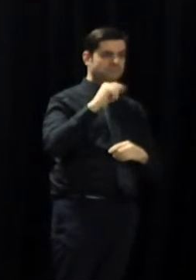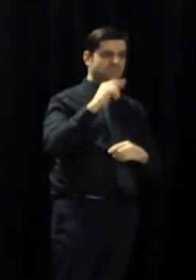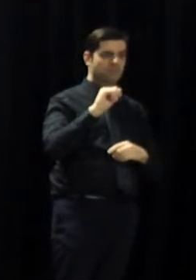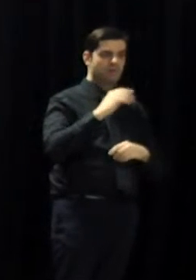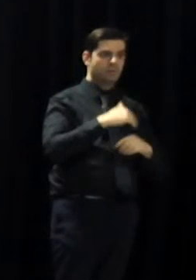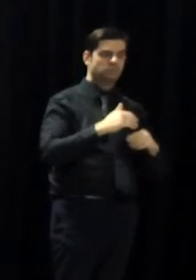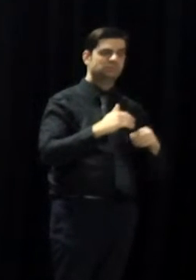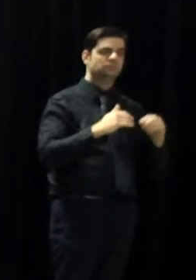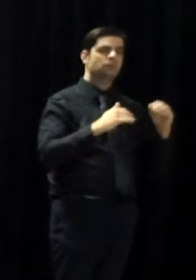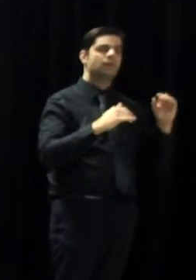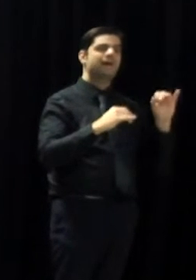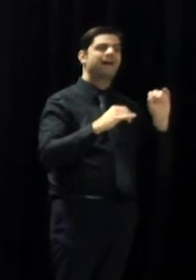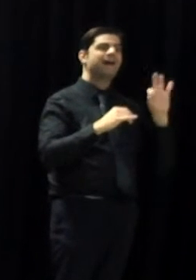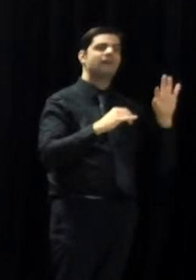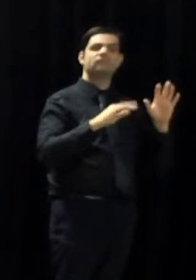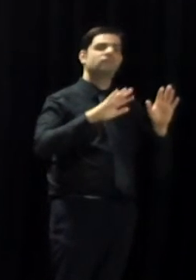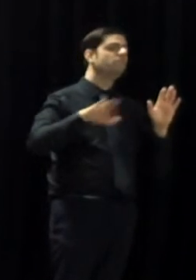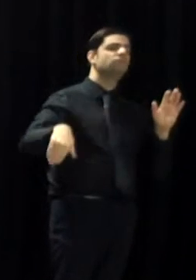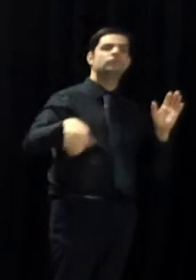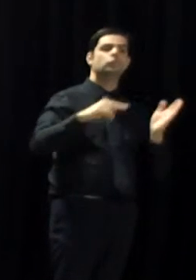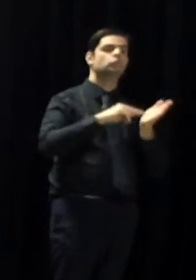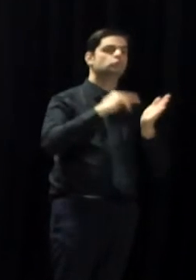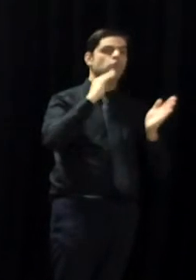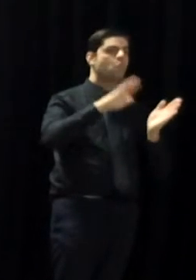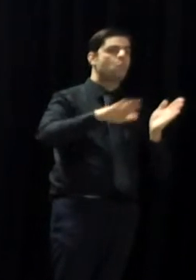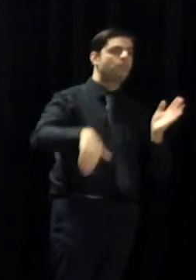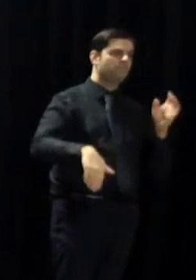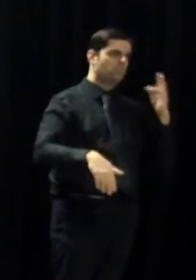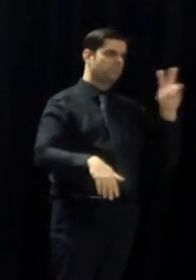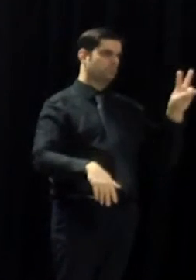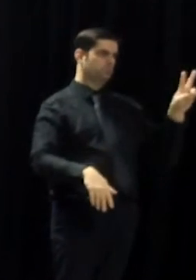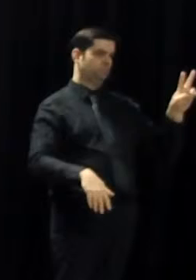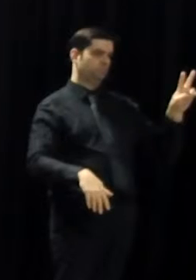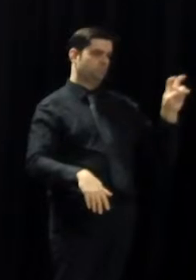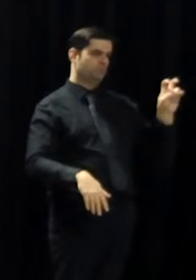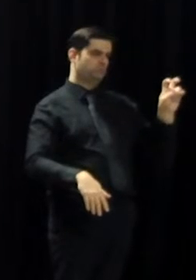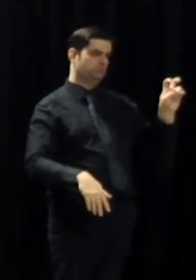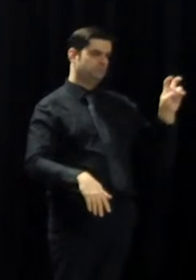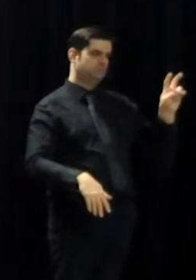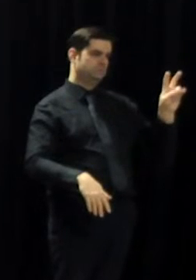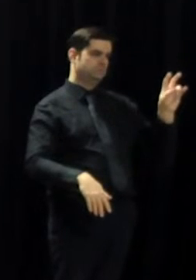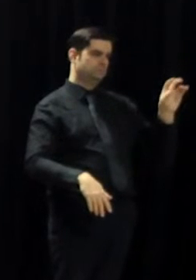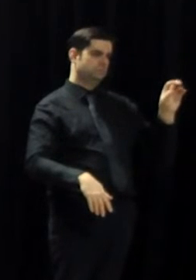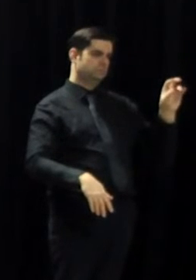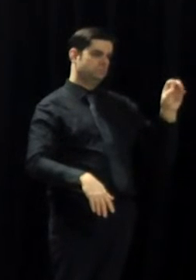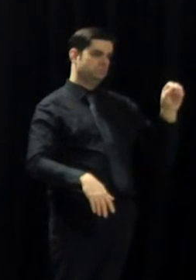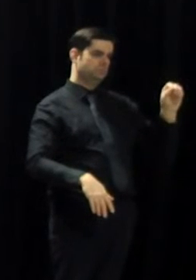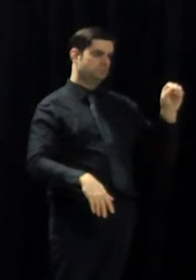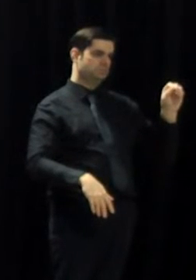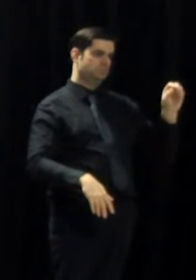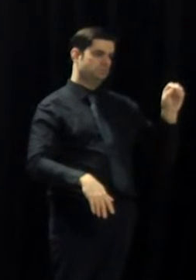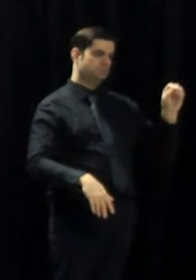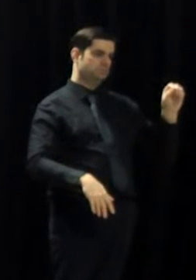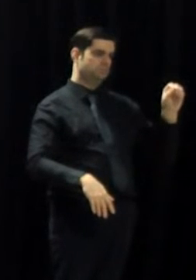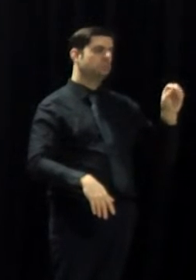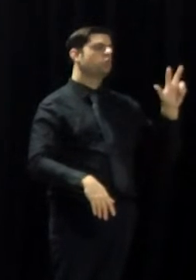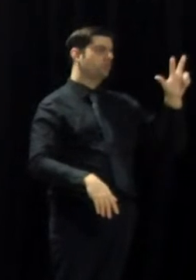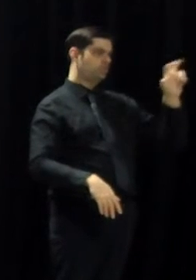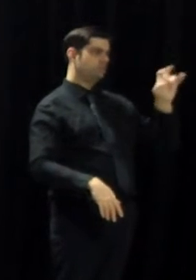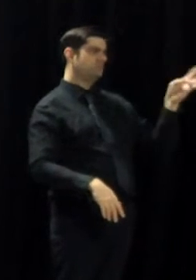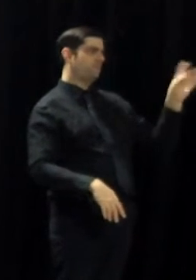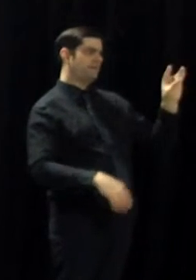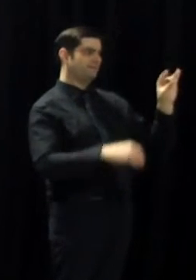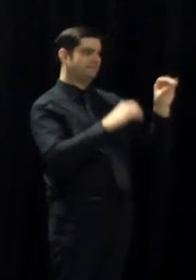the community, we have 378 COVID-related hospitalizations for all